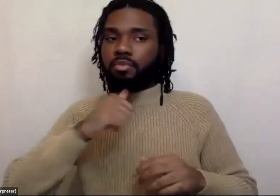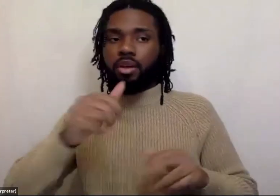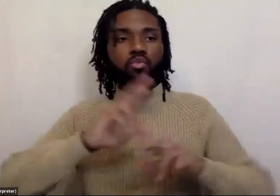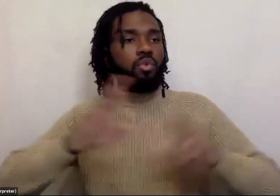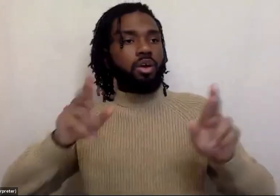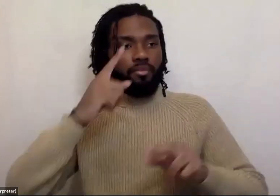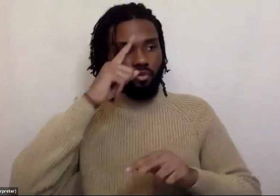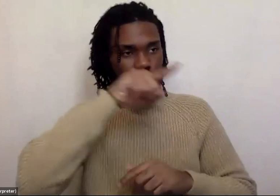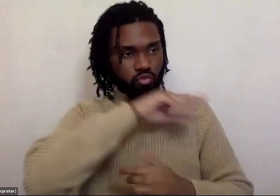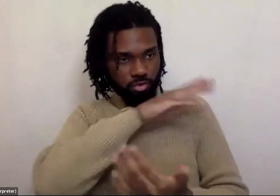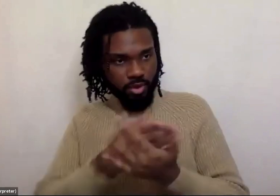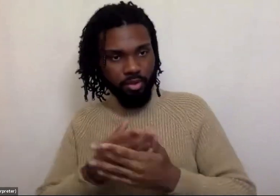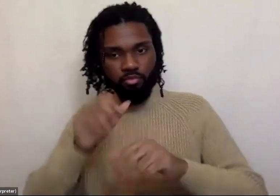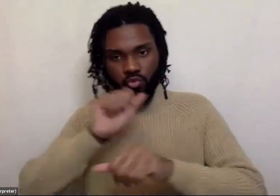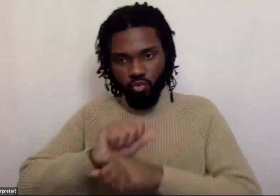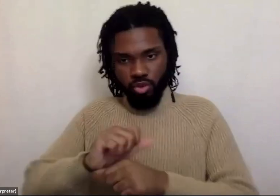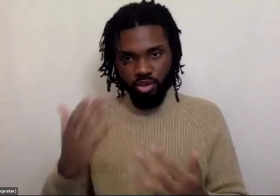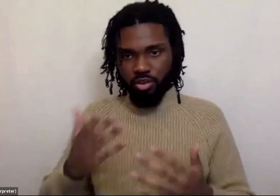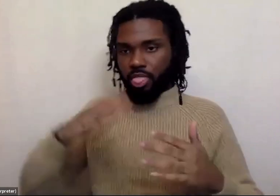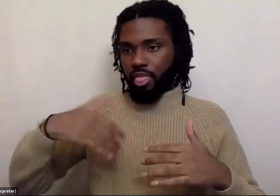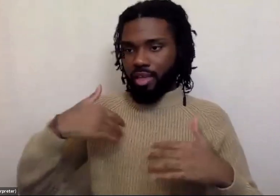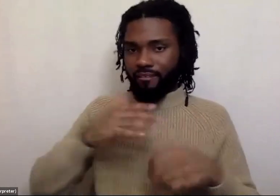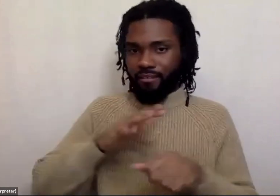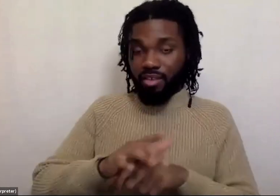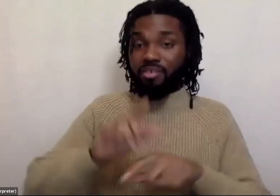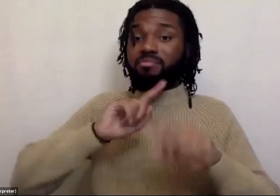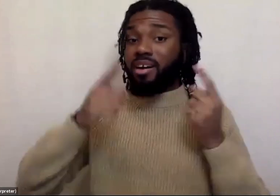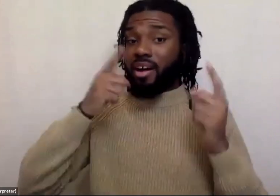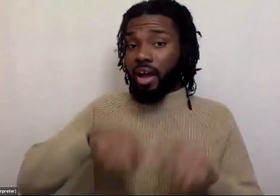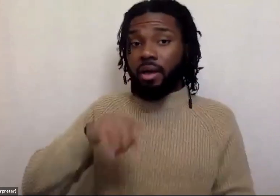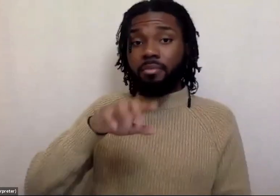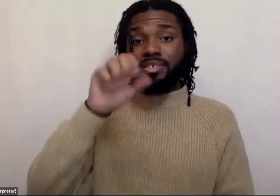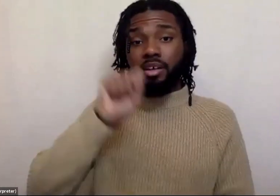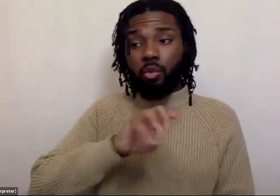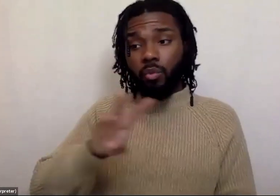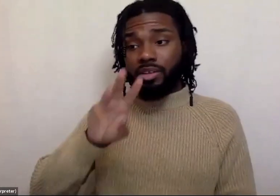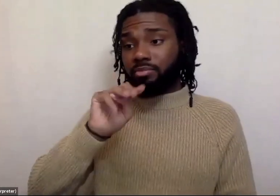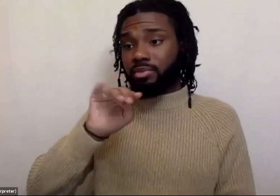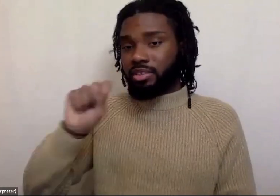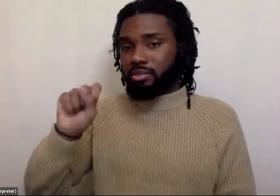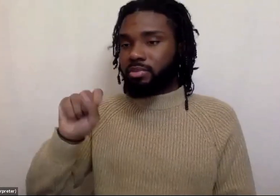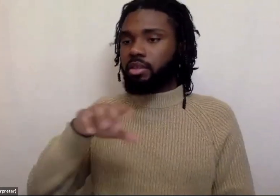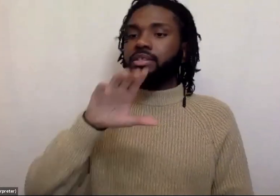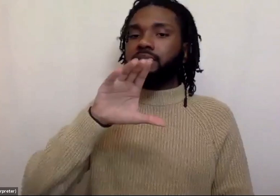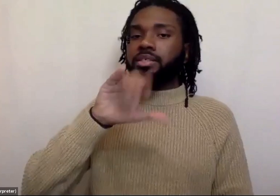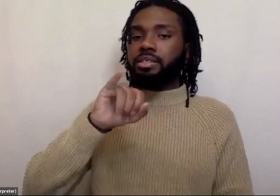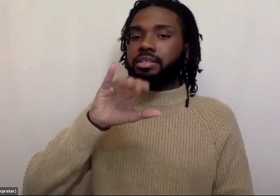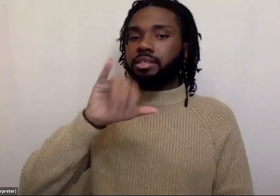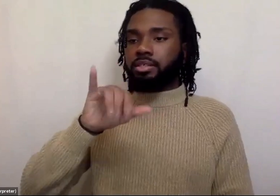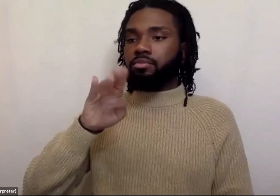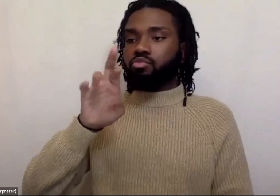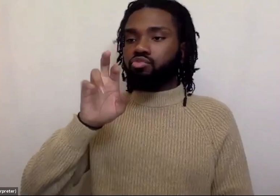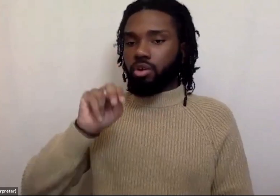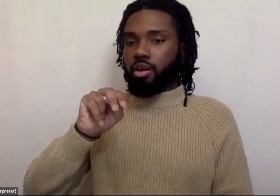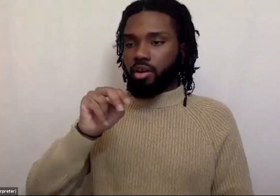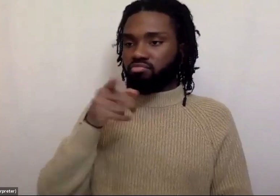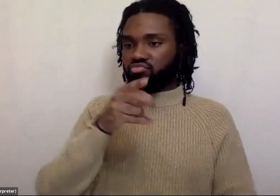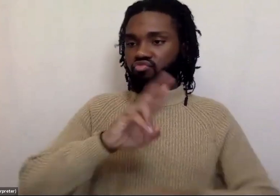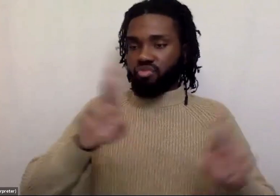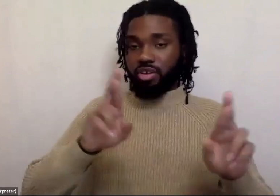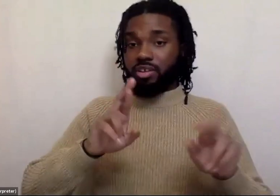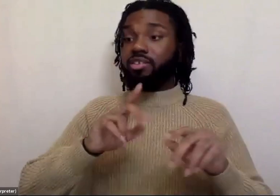here in Cleveland yet, but C.C. Bryant has it for you down in Southwest Mississippi. which is why the first real voting rights project